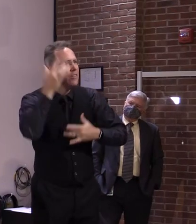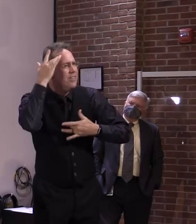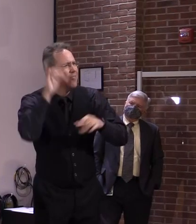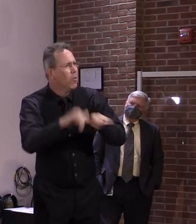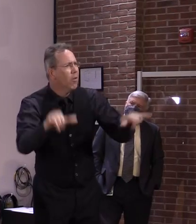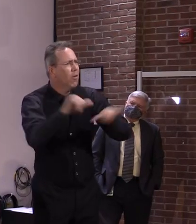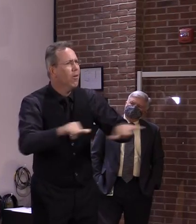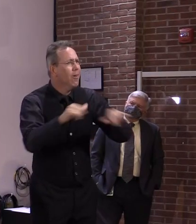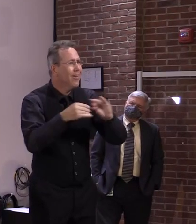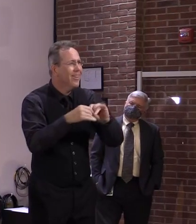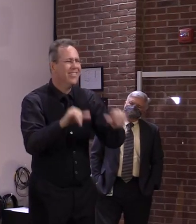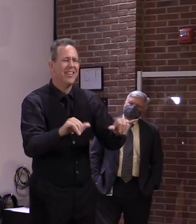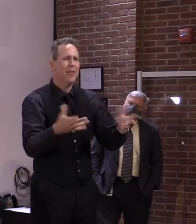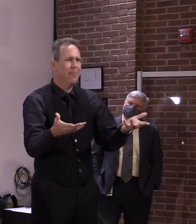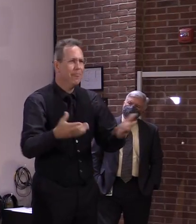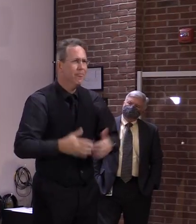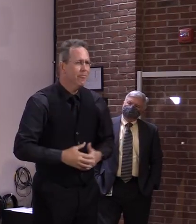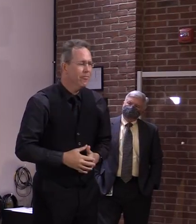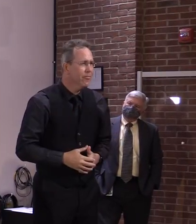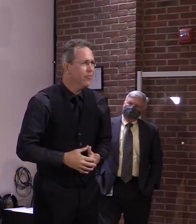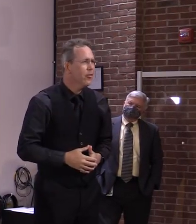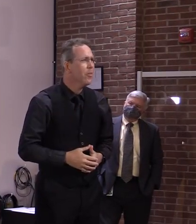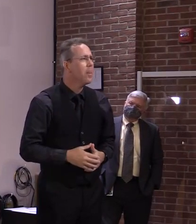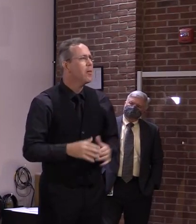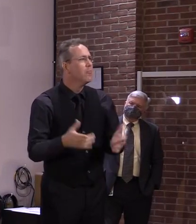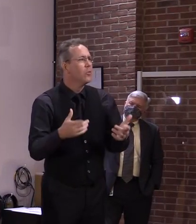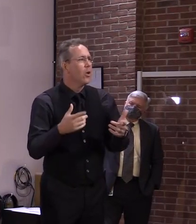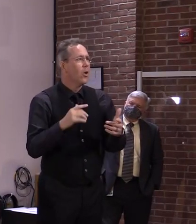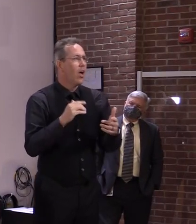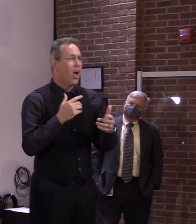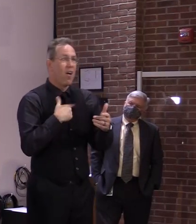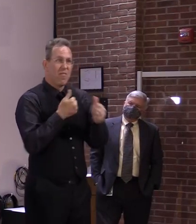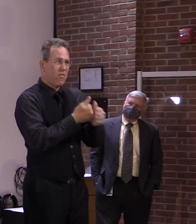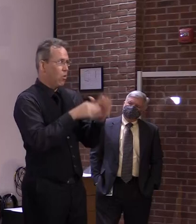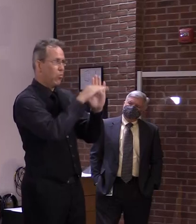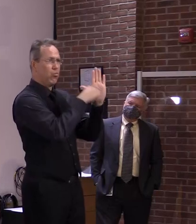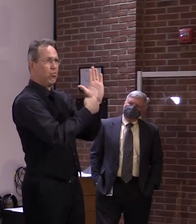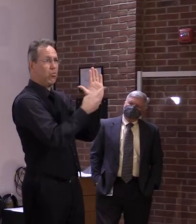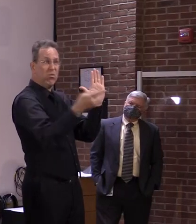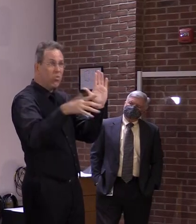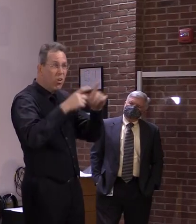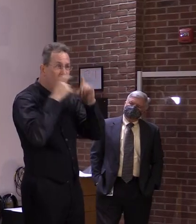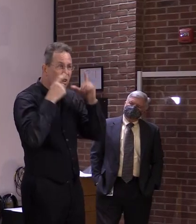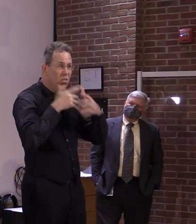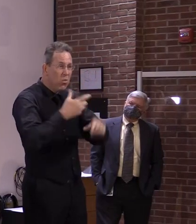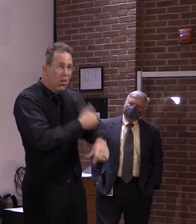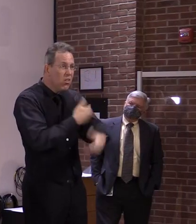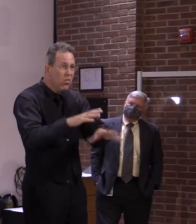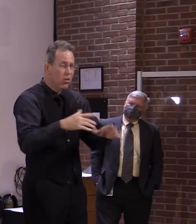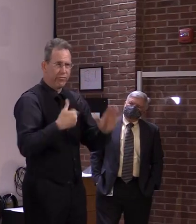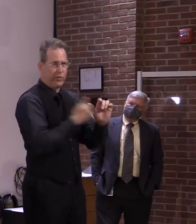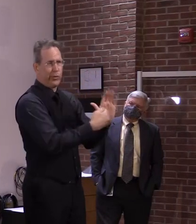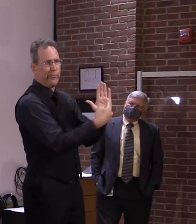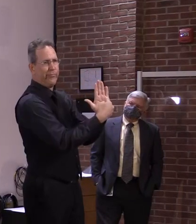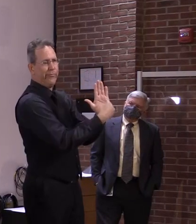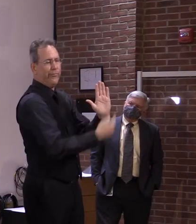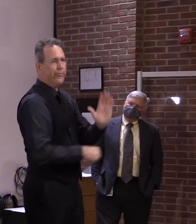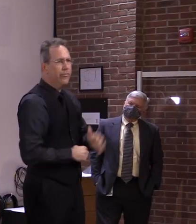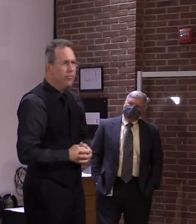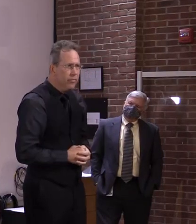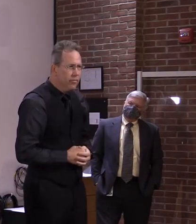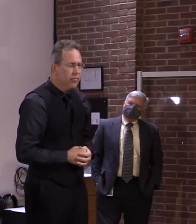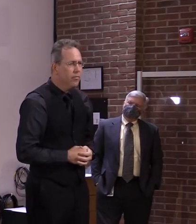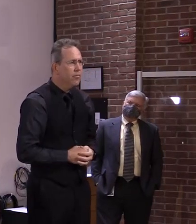previous guidance, and we won't see that kind of a bump. But the reality is, yes, if there are people who are unvaccinated who take